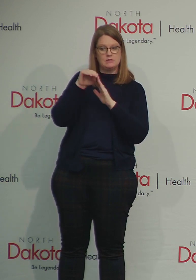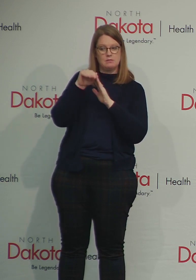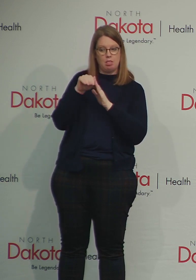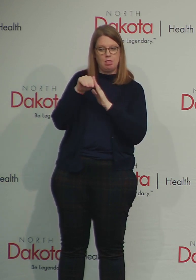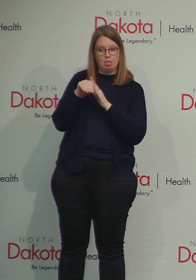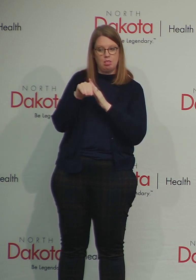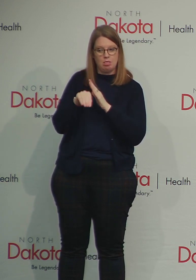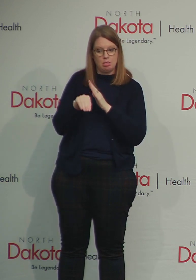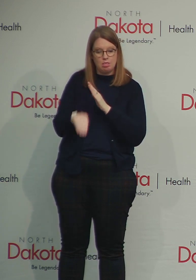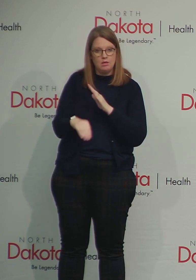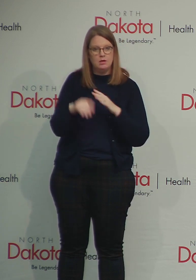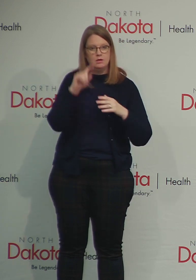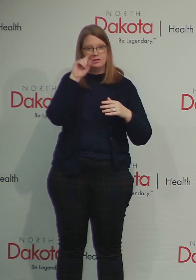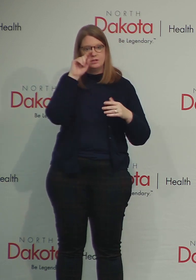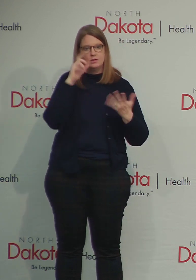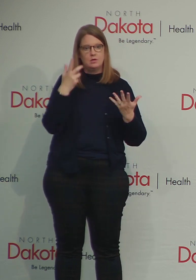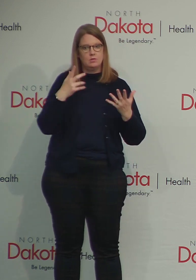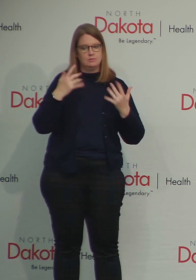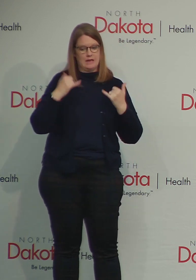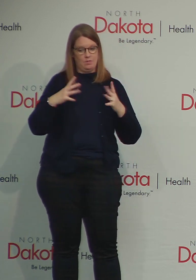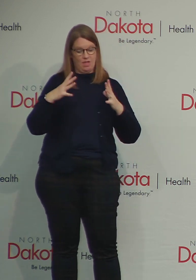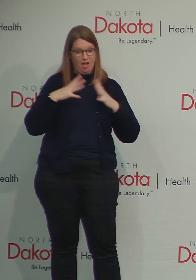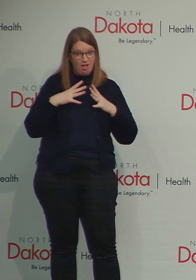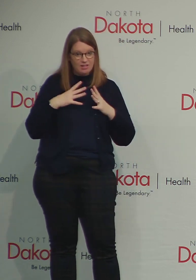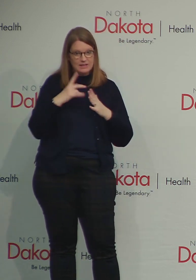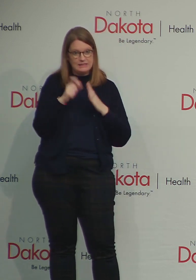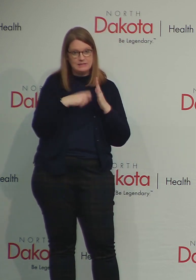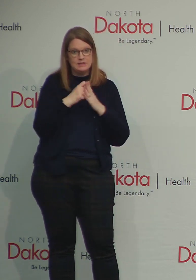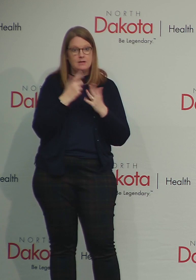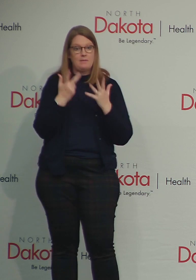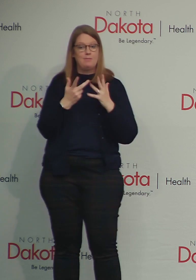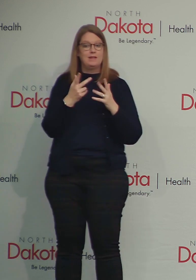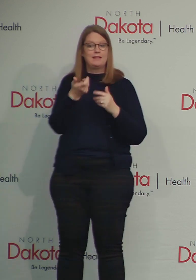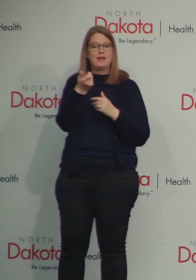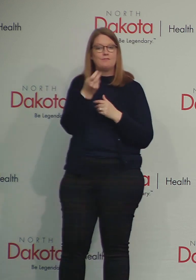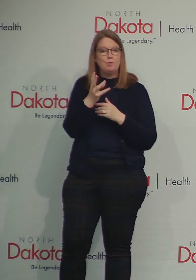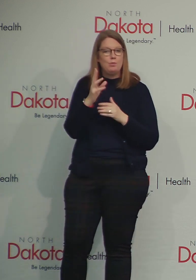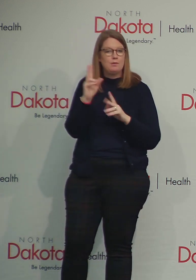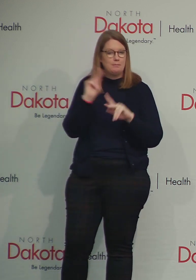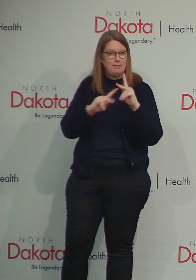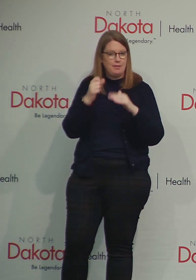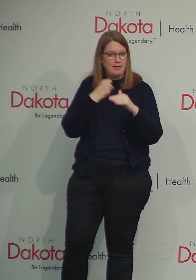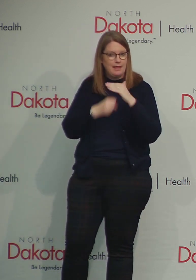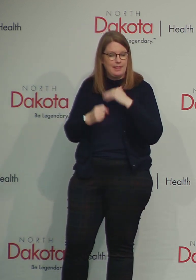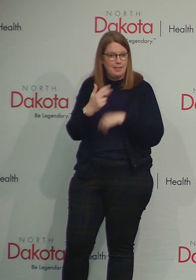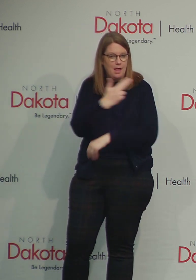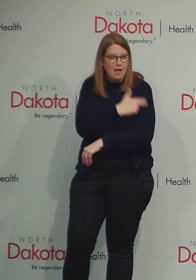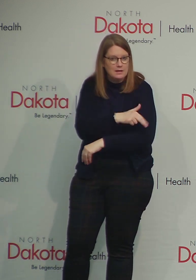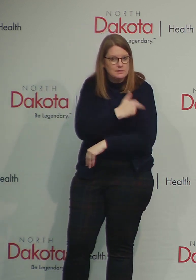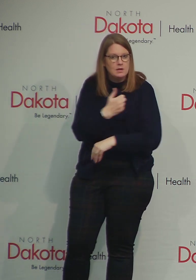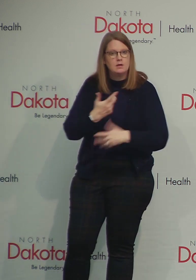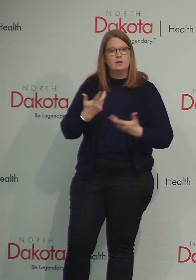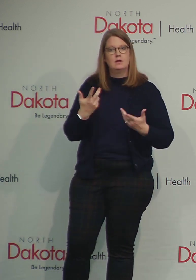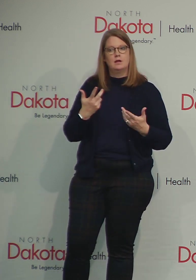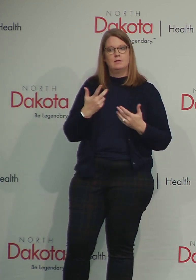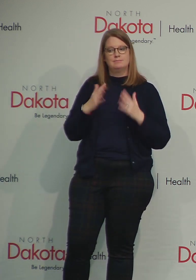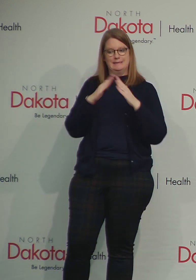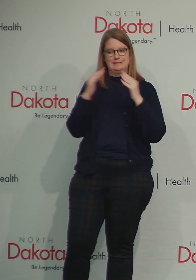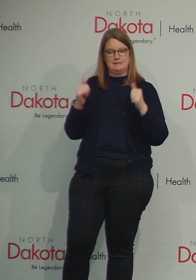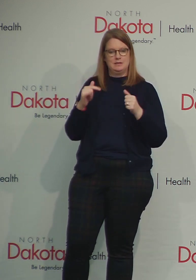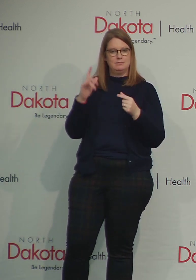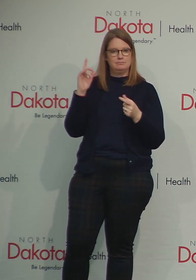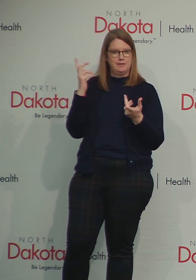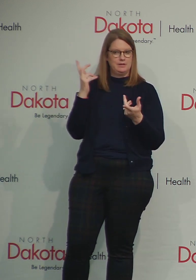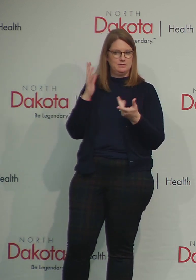get into the holiday season, that we might see lower hospitalizations, which would take pressure off the system. But if